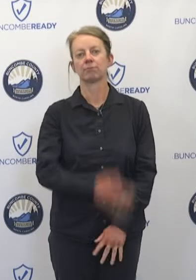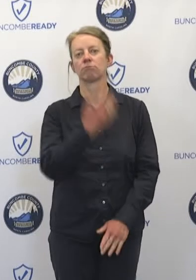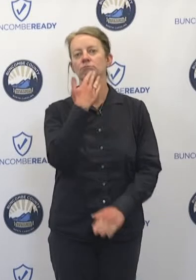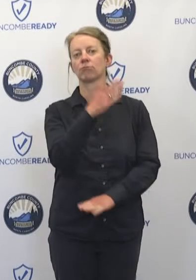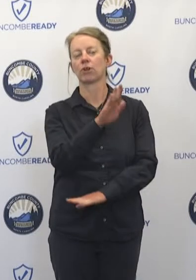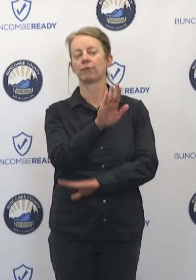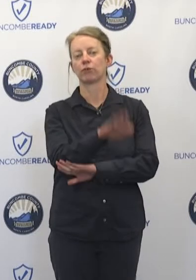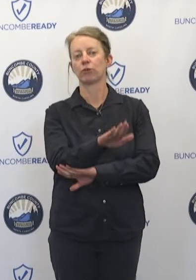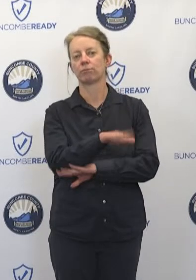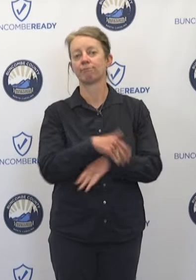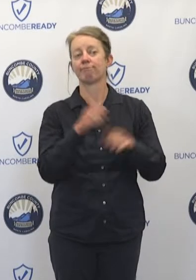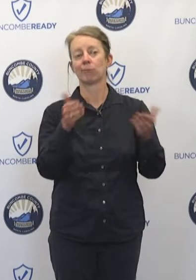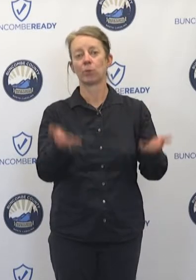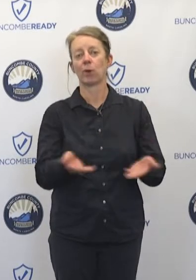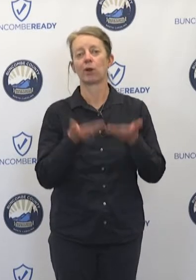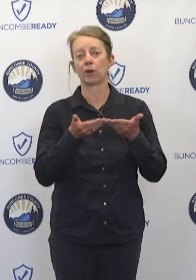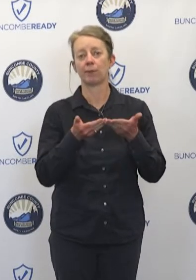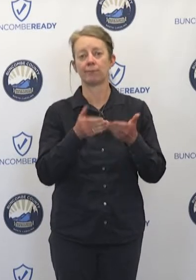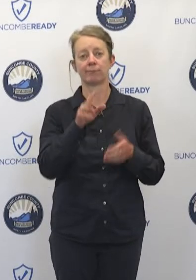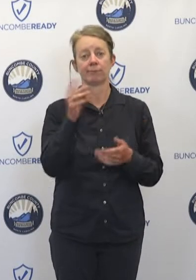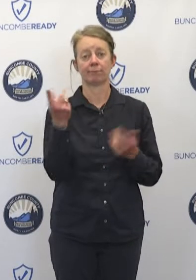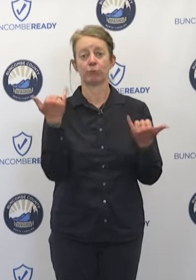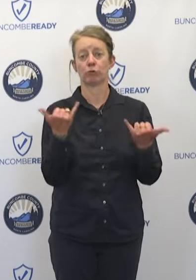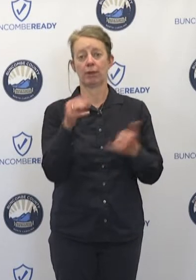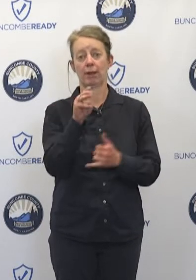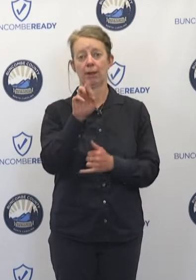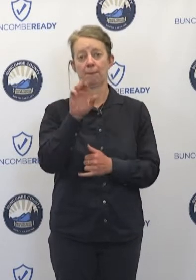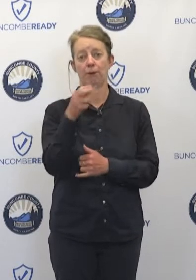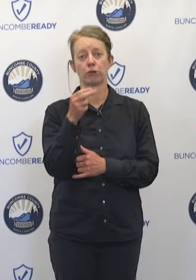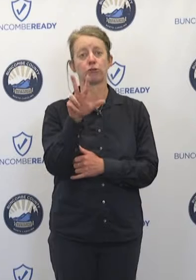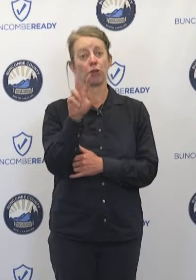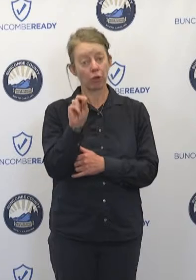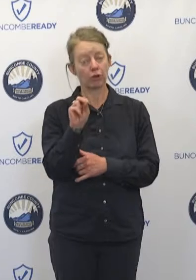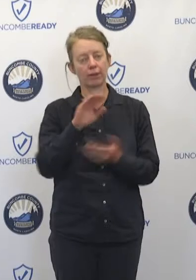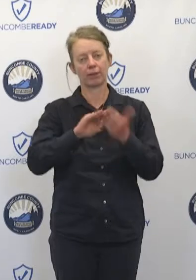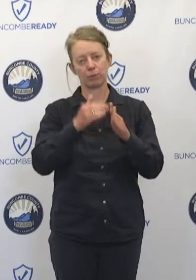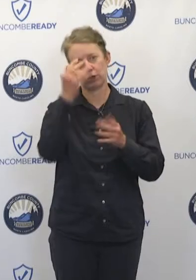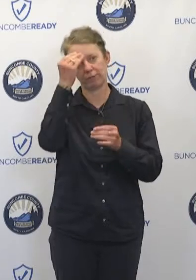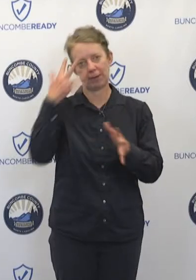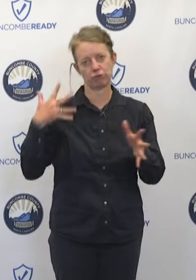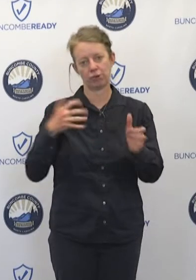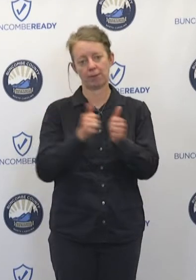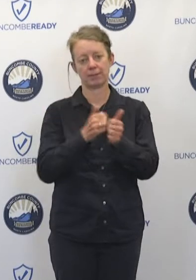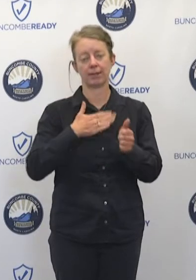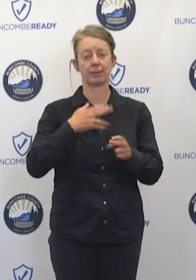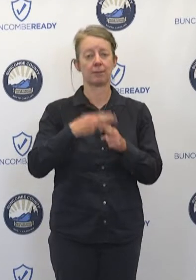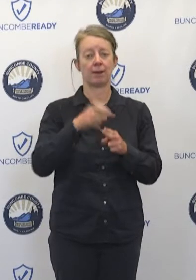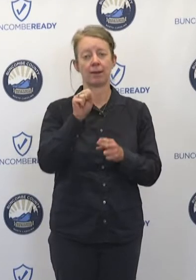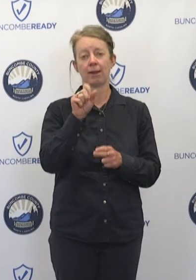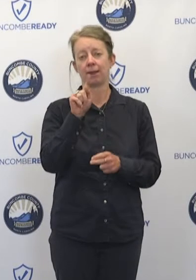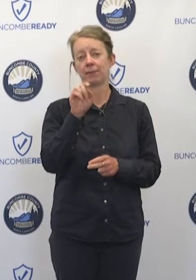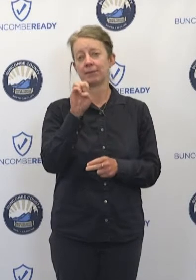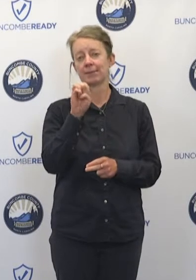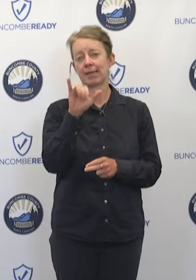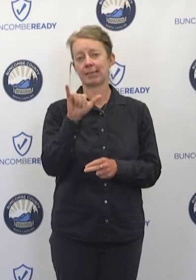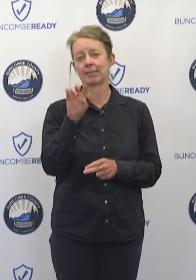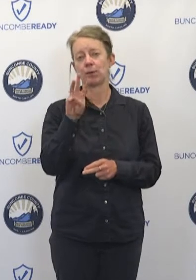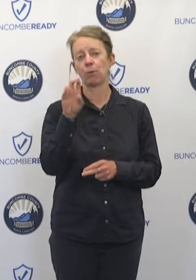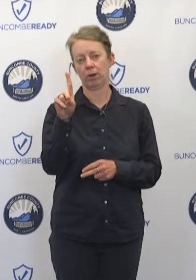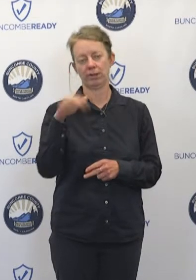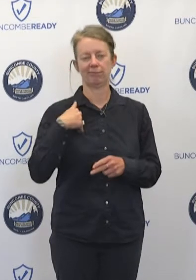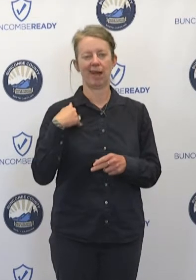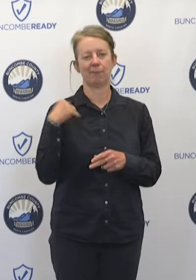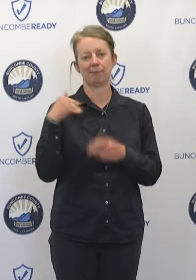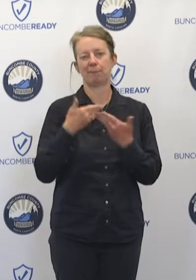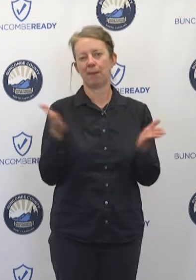Good afternoon and welcome to the March 30th Community Update. My name is Stacy Wood and I'm a Public Information Officer